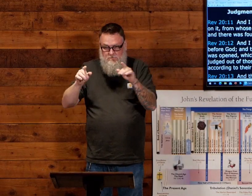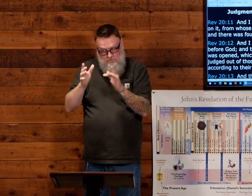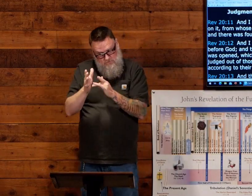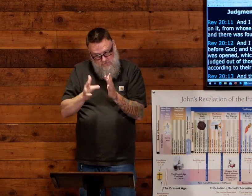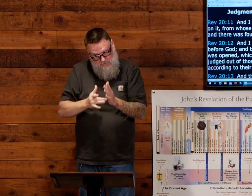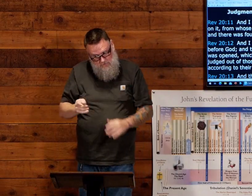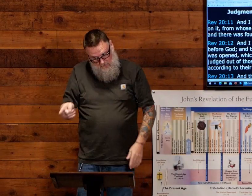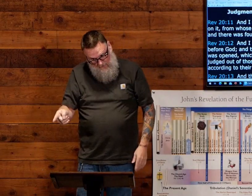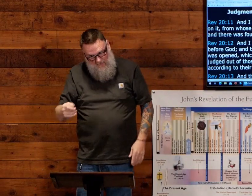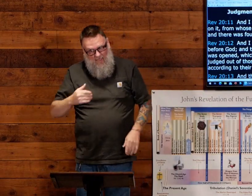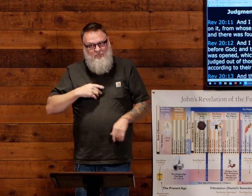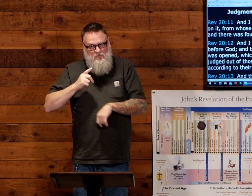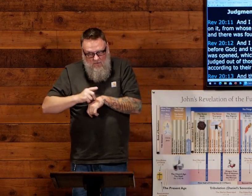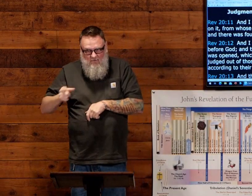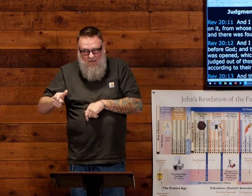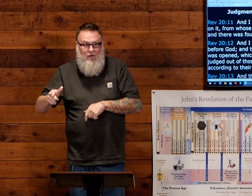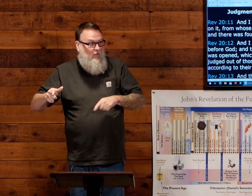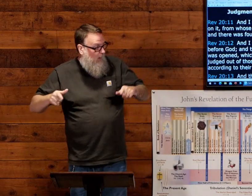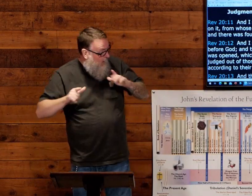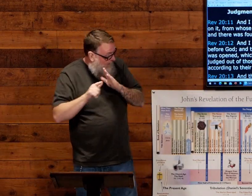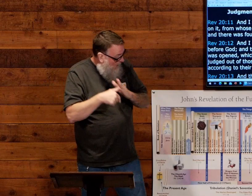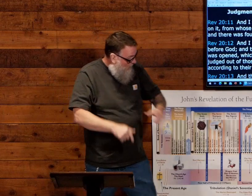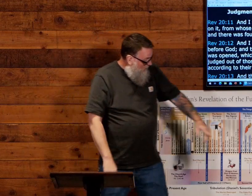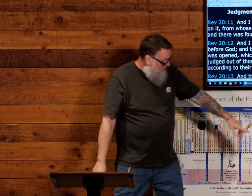Sort of a similar thing. Jesus has a duty.